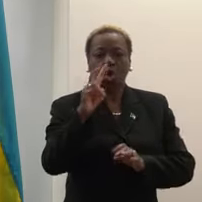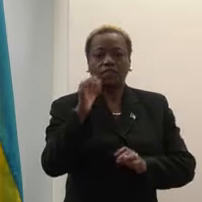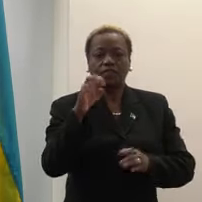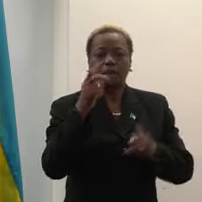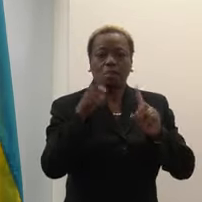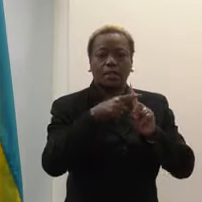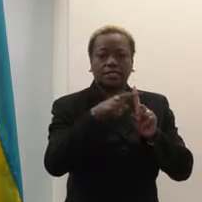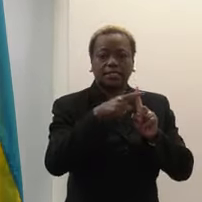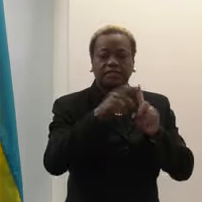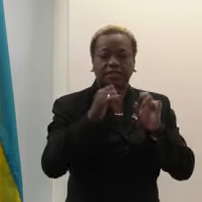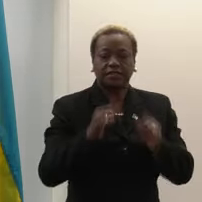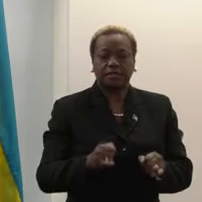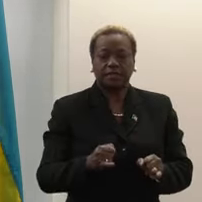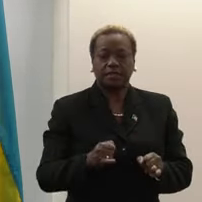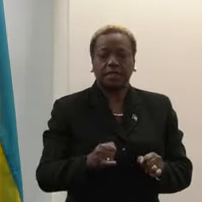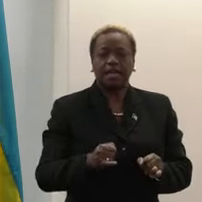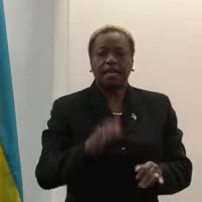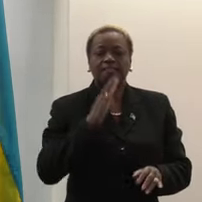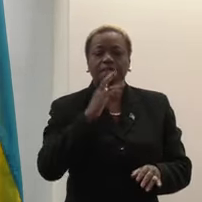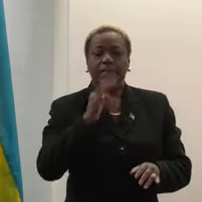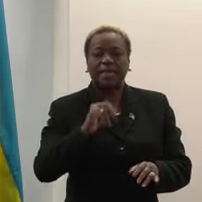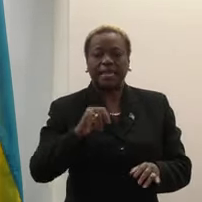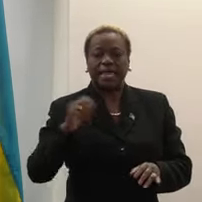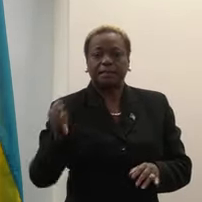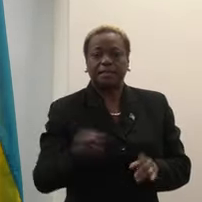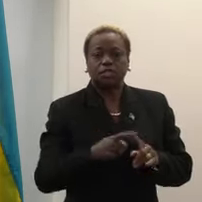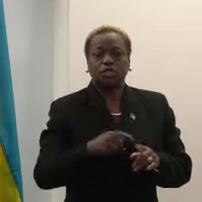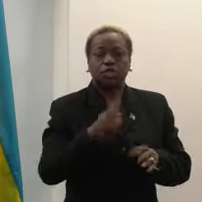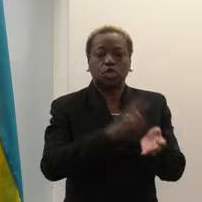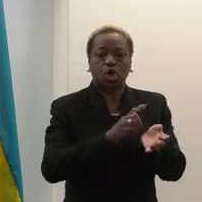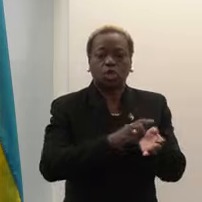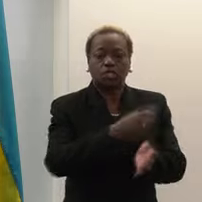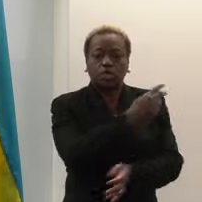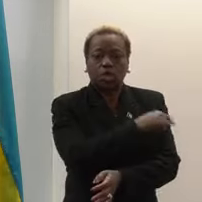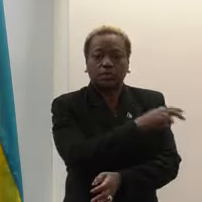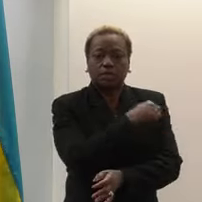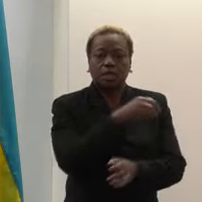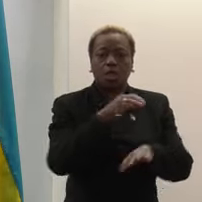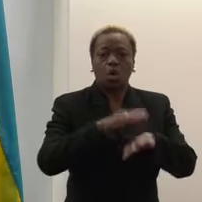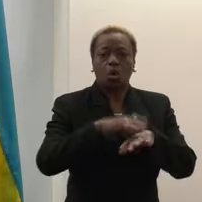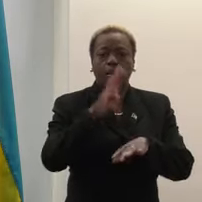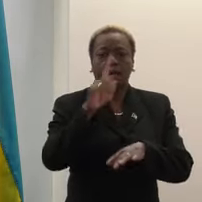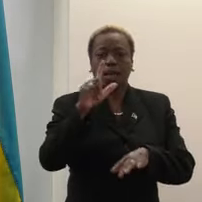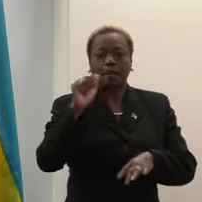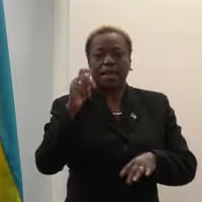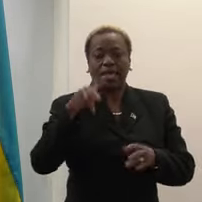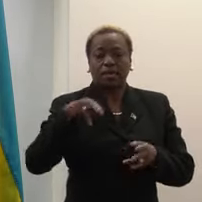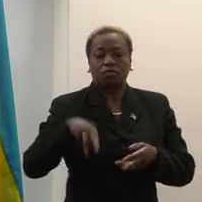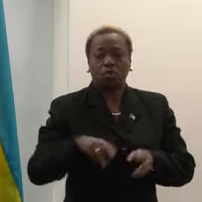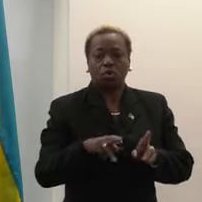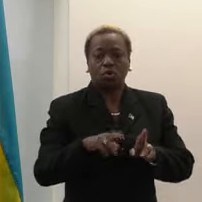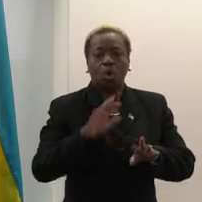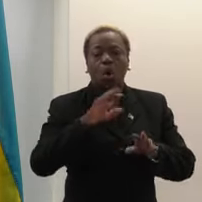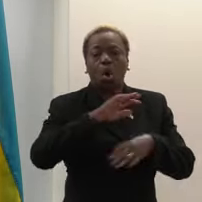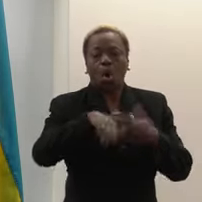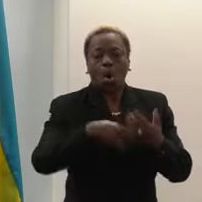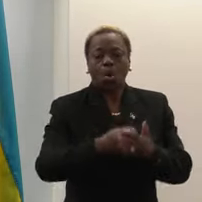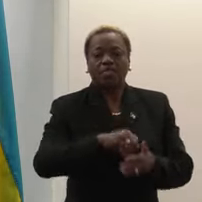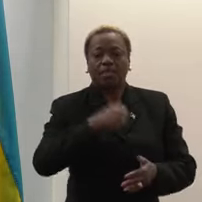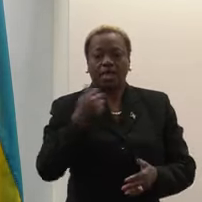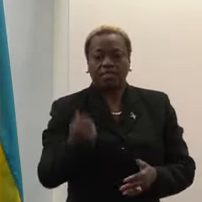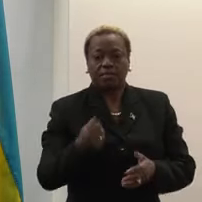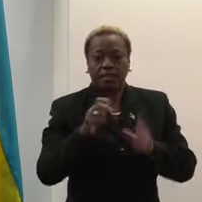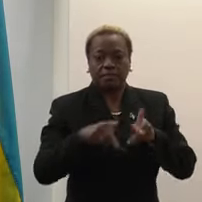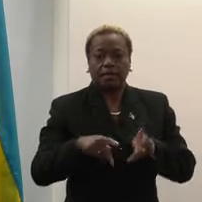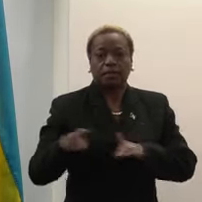individuals have been admitted to Doctor's Hospital on Blake Road. All other cases are doing extremely